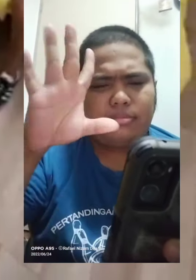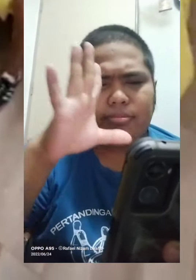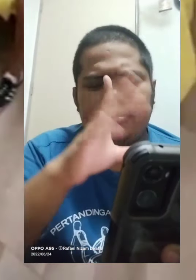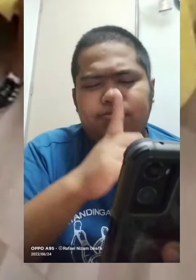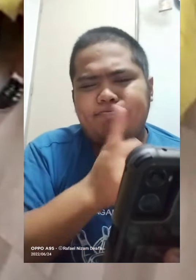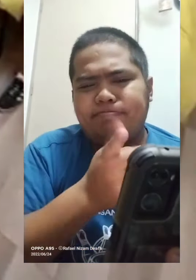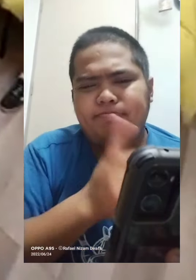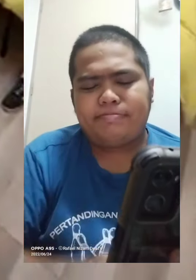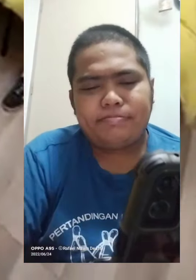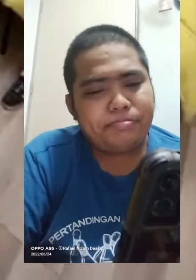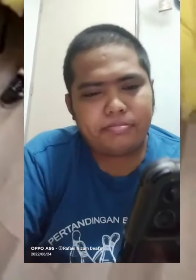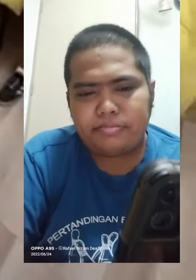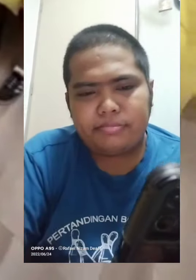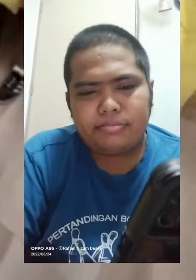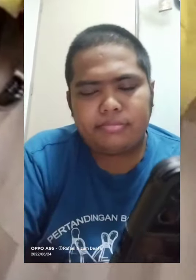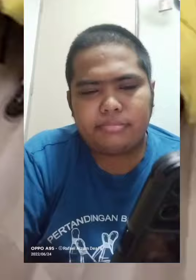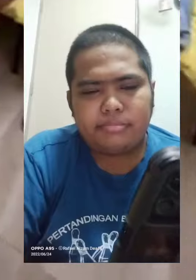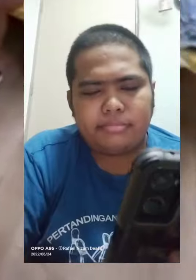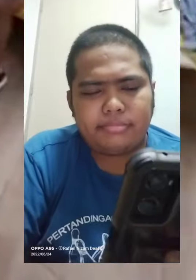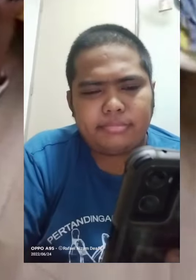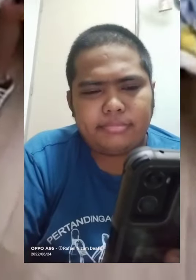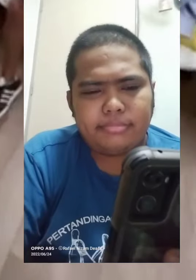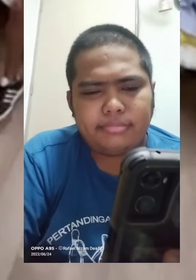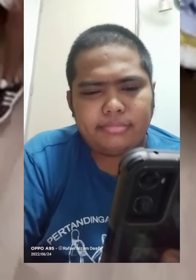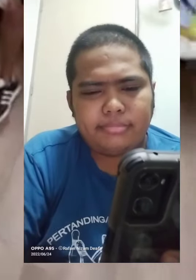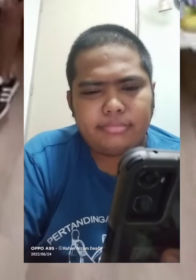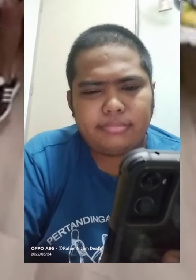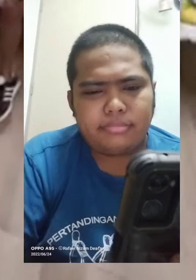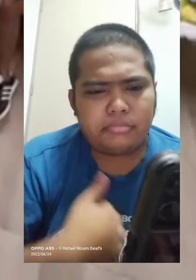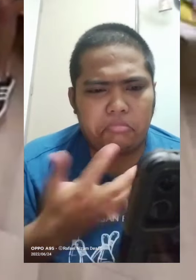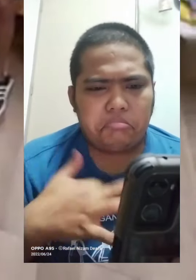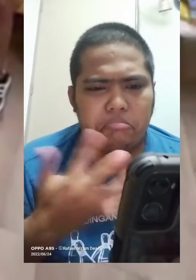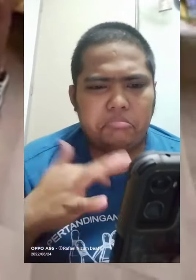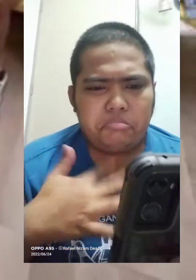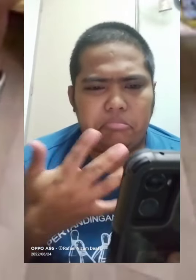Just be honest with me. You're like mine because I've napped without you? No.